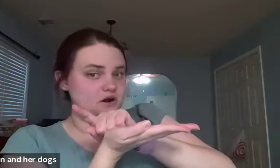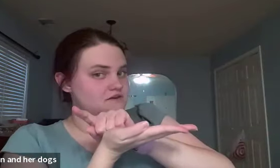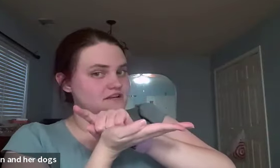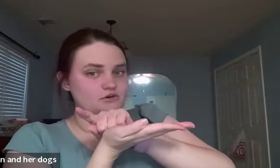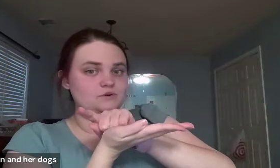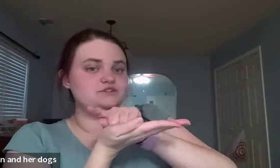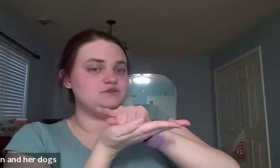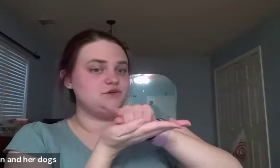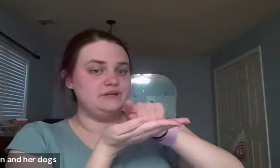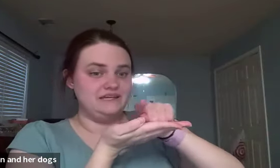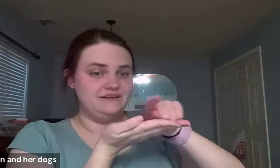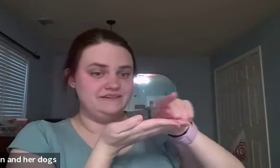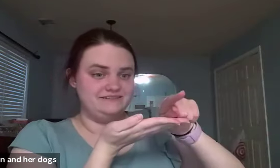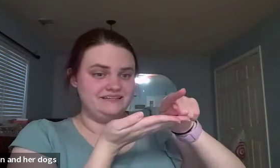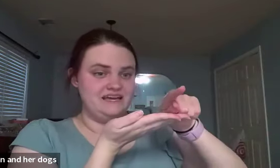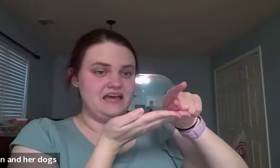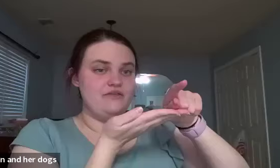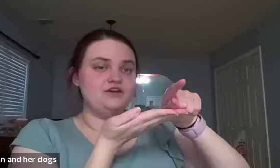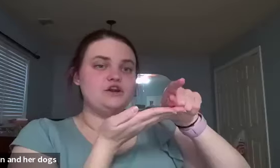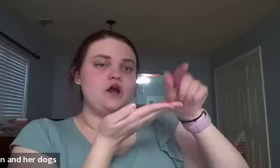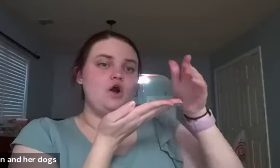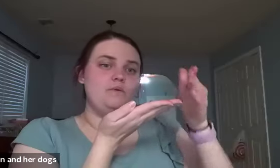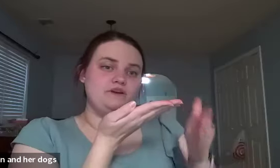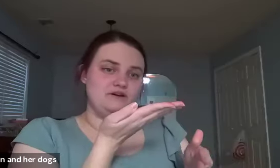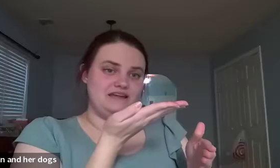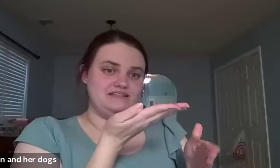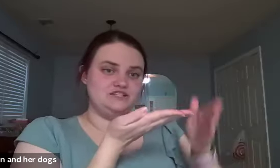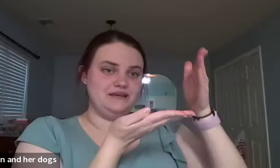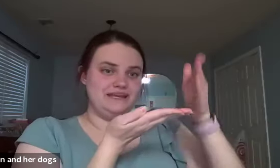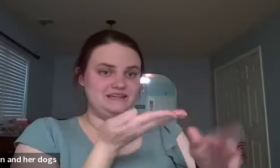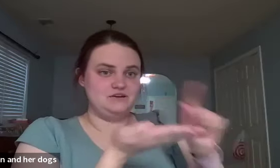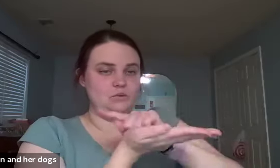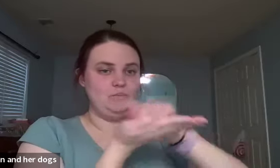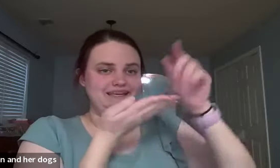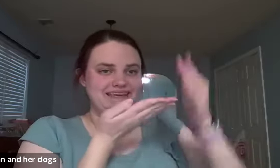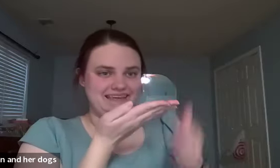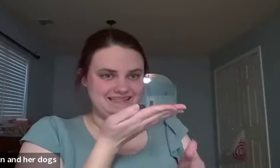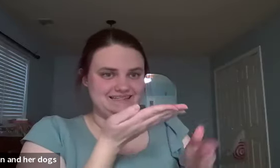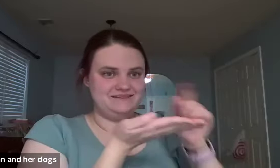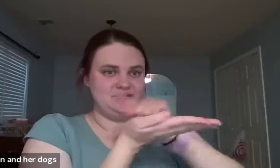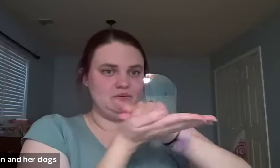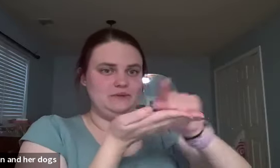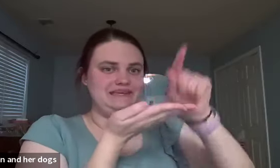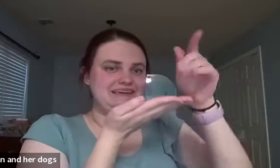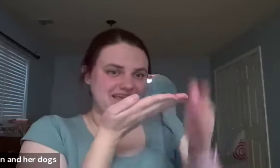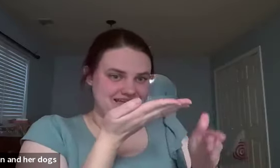start off like normal with doing your week, and then you're going to open your hand and do end. Weekend,